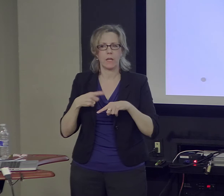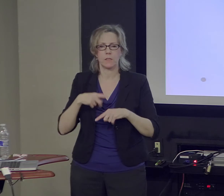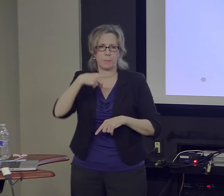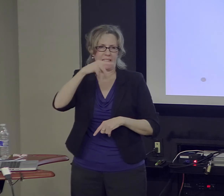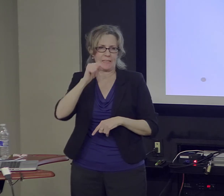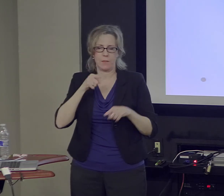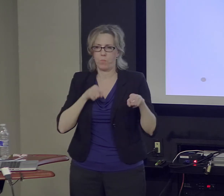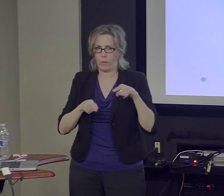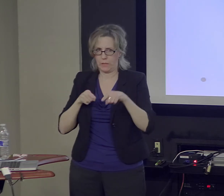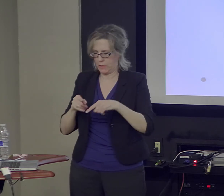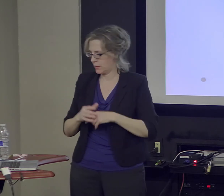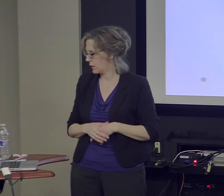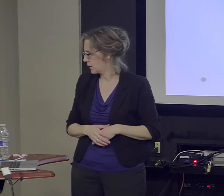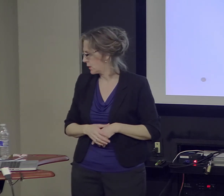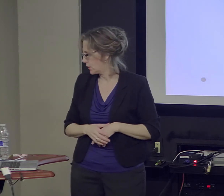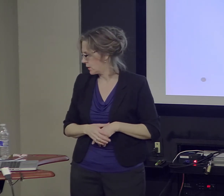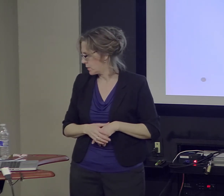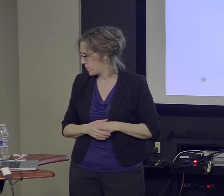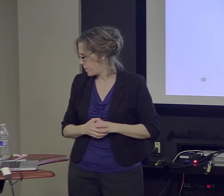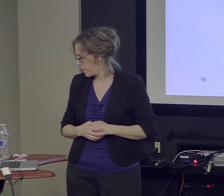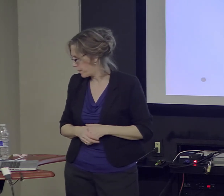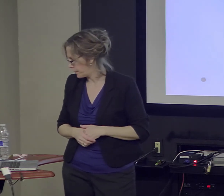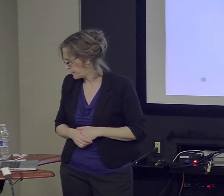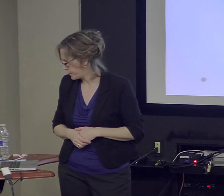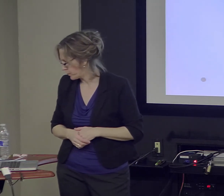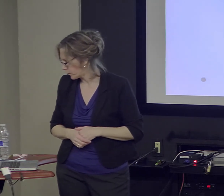then there's pointing signs, which we see at 10%,